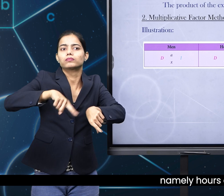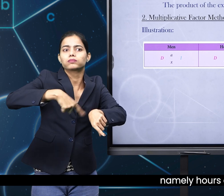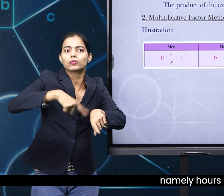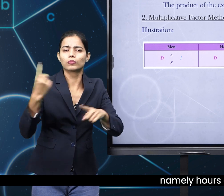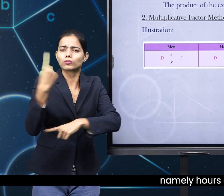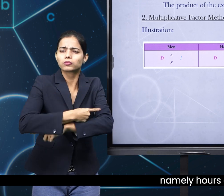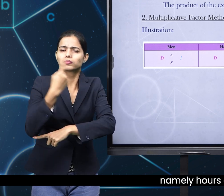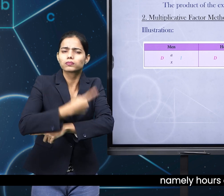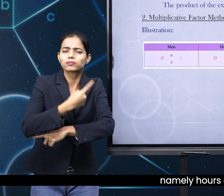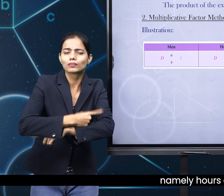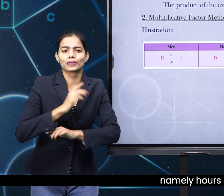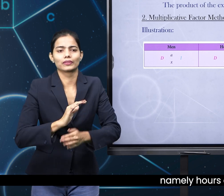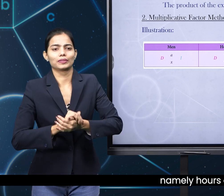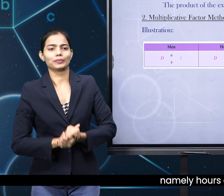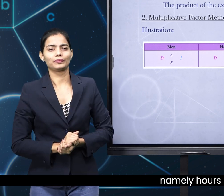days.